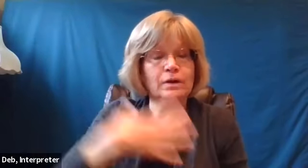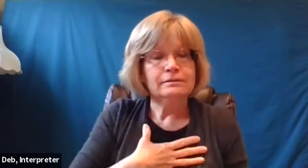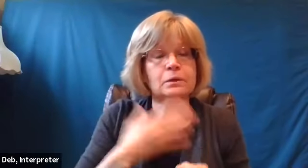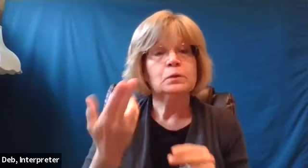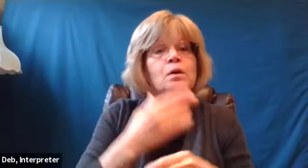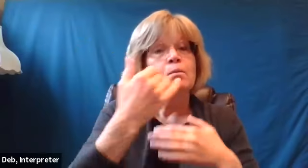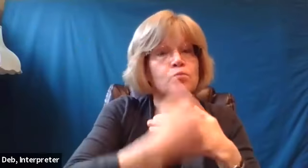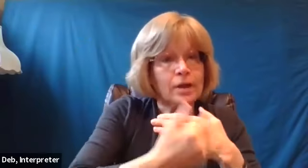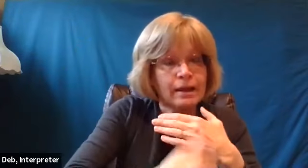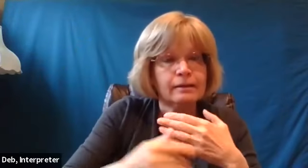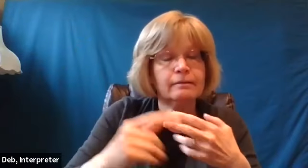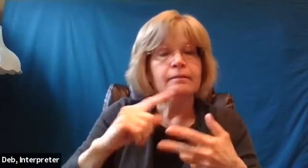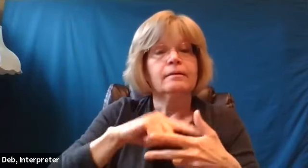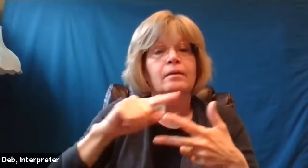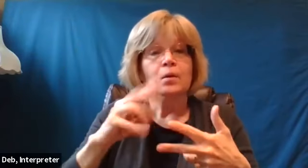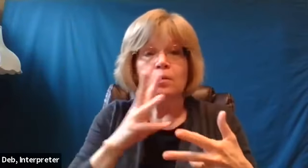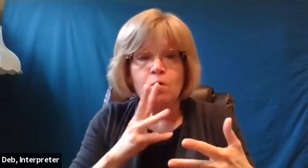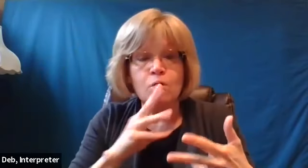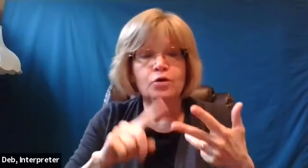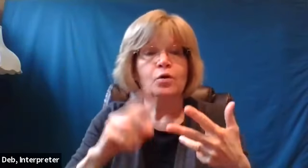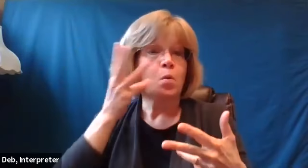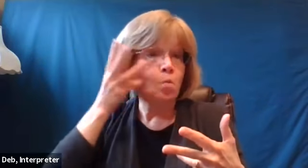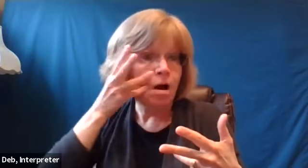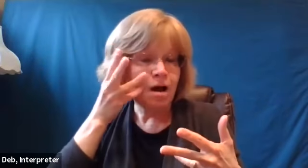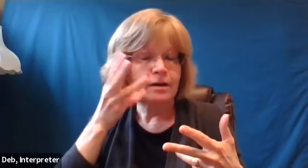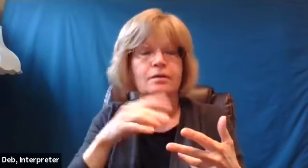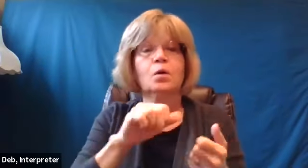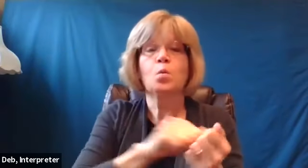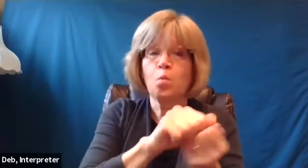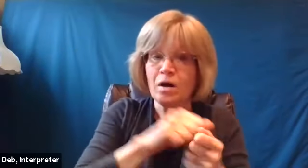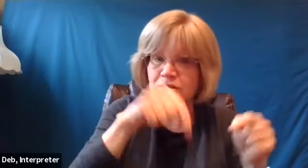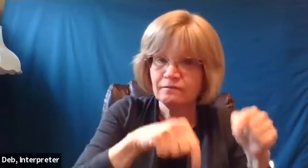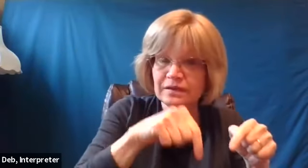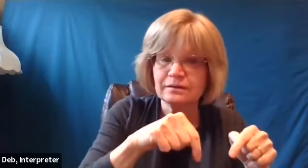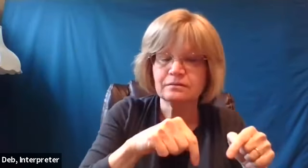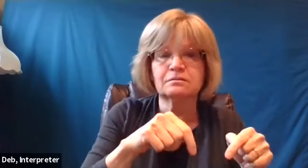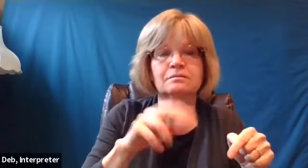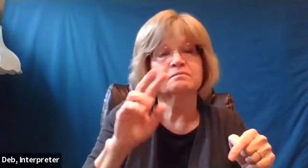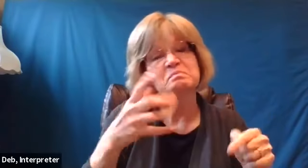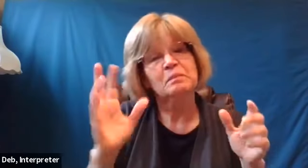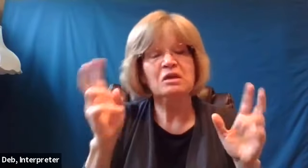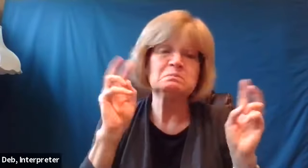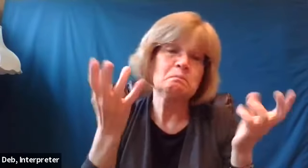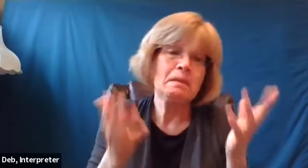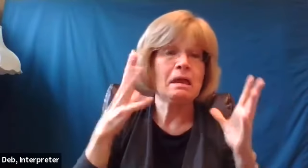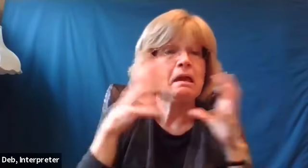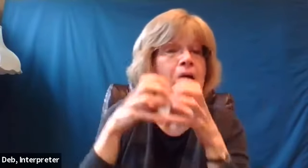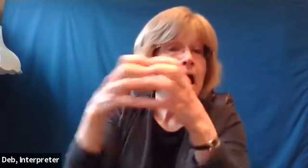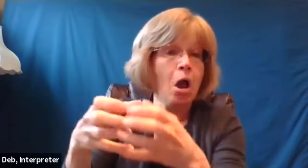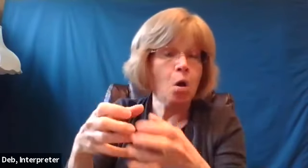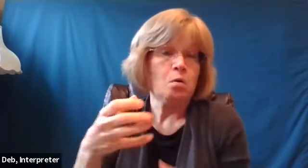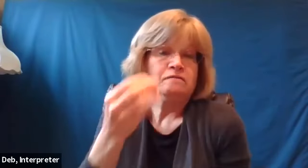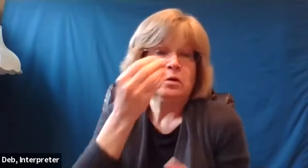and wine. Jesus washed feet. Jesus went to Five Guys with those picked last for the team. Jesus spoke words of forgiveness to all